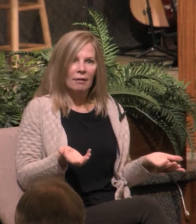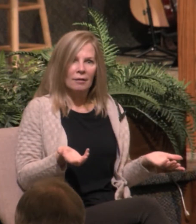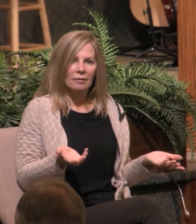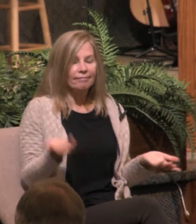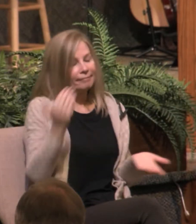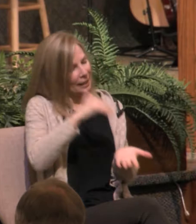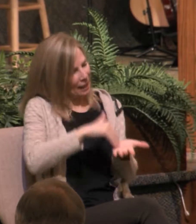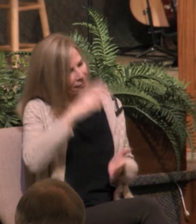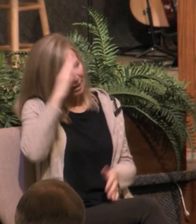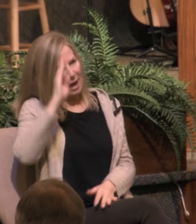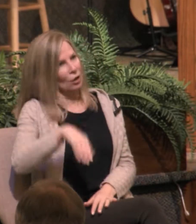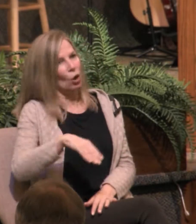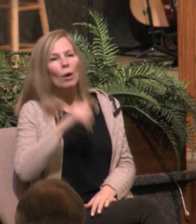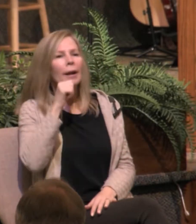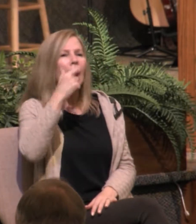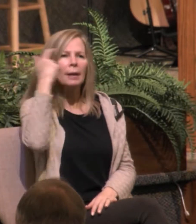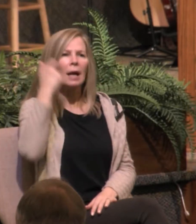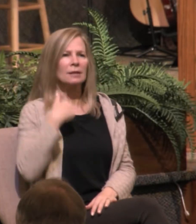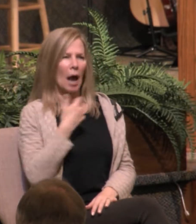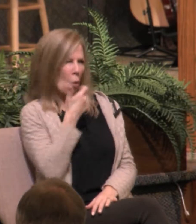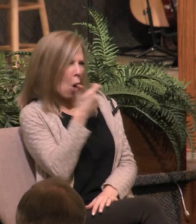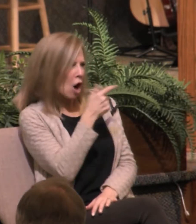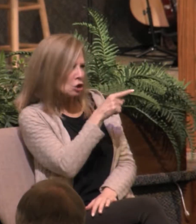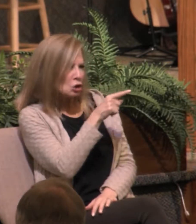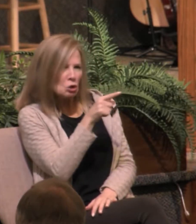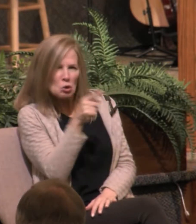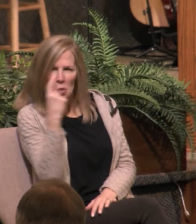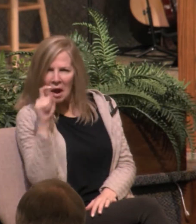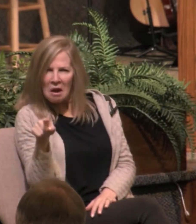Again, I know this not because I've been watching you,